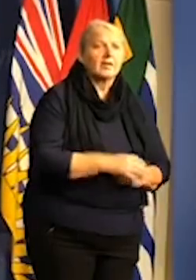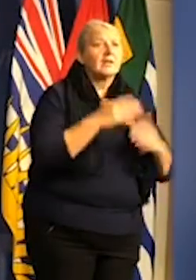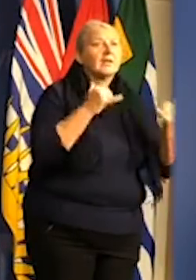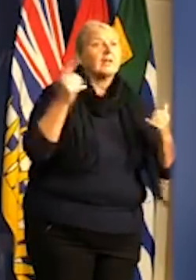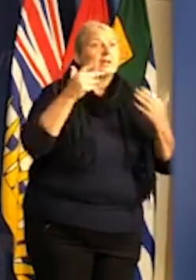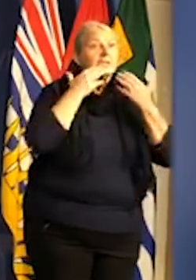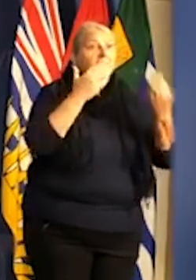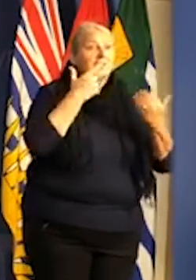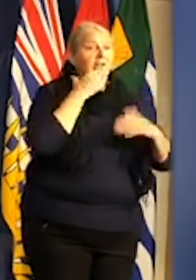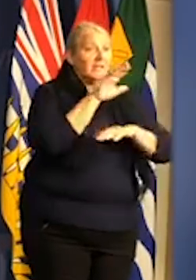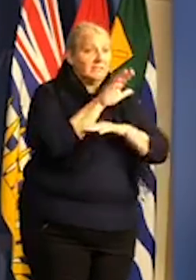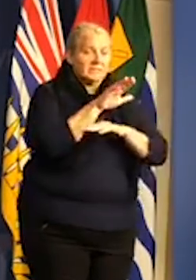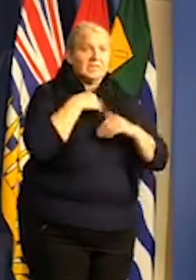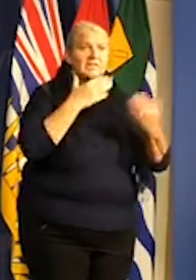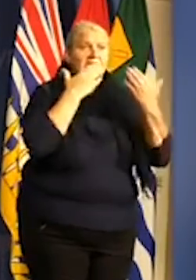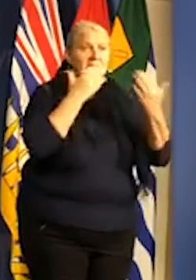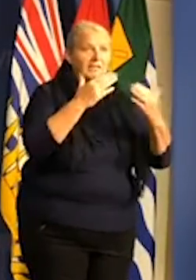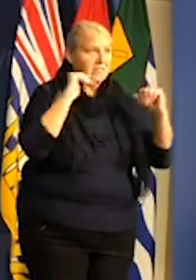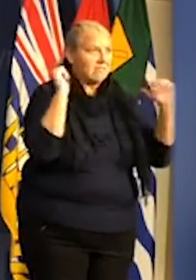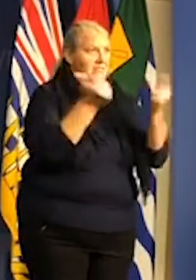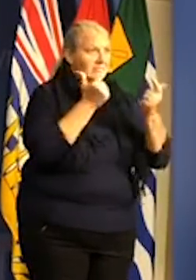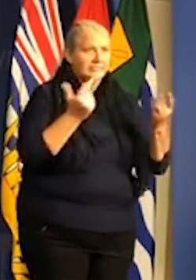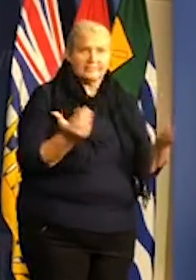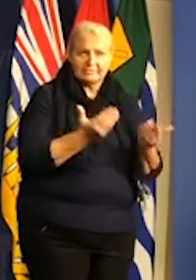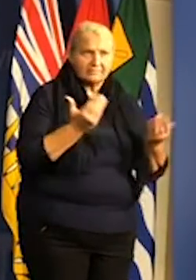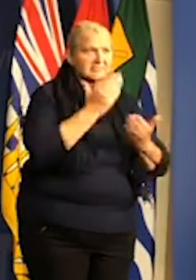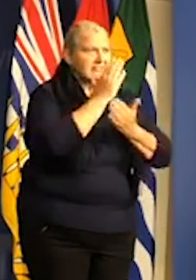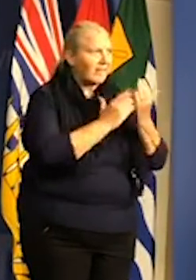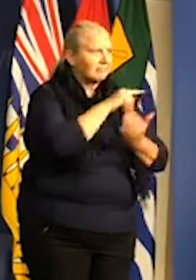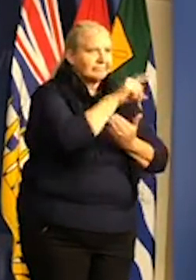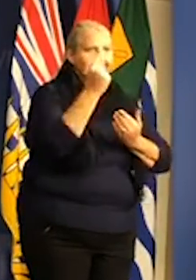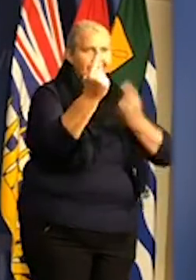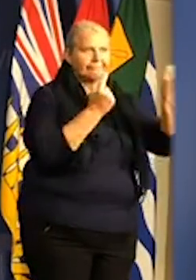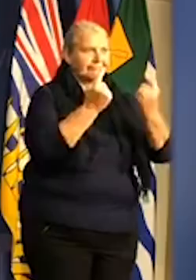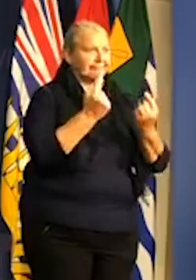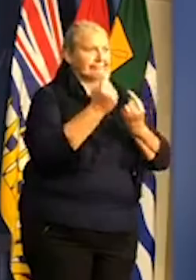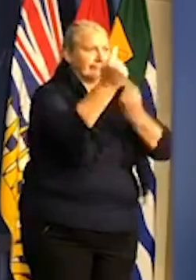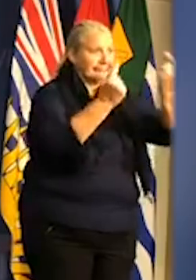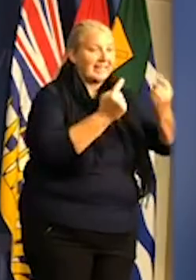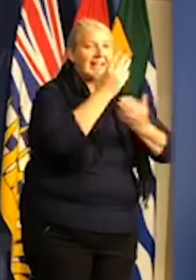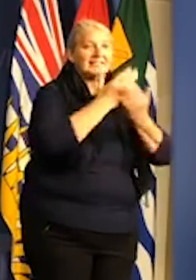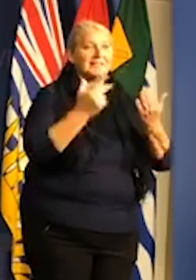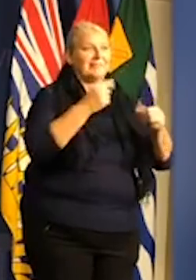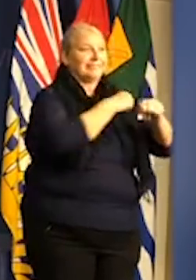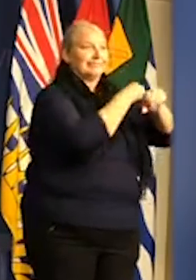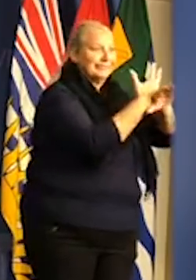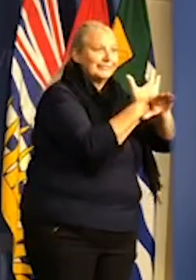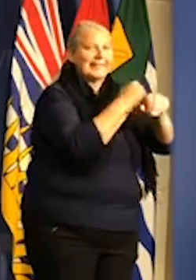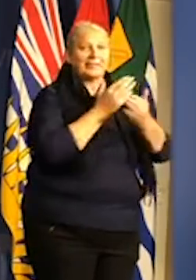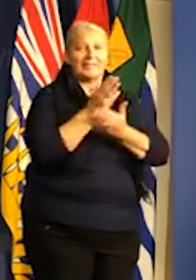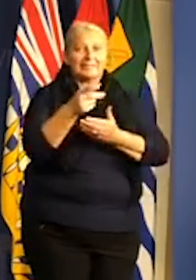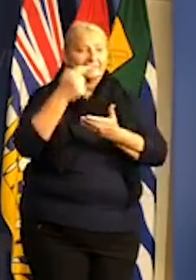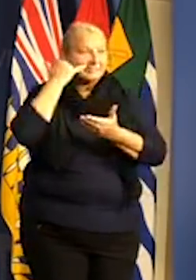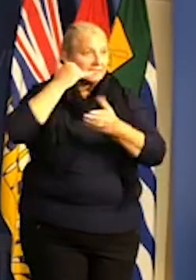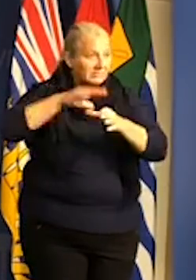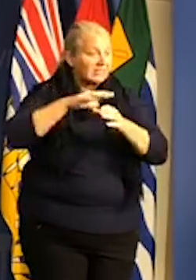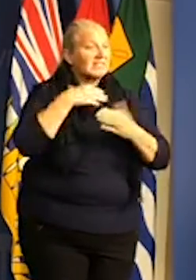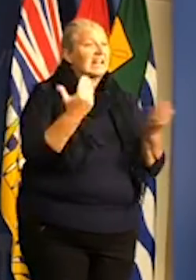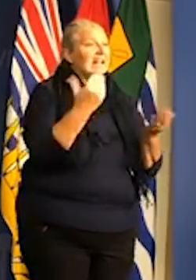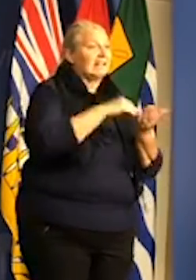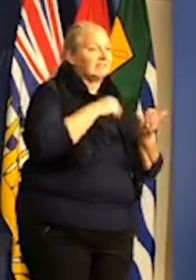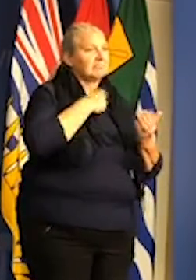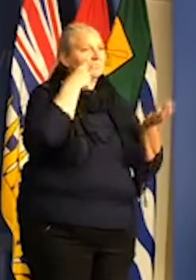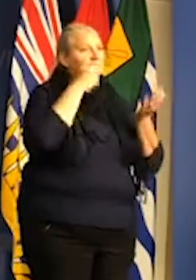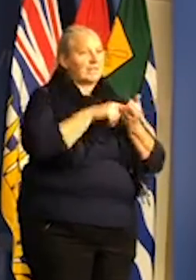Thanks. Good afternoon. Thank everyone for being here, both in person and virtually. Of course, I also too want to acknowledge that we're on the unceded